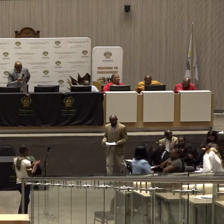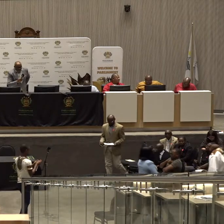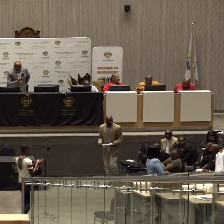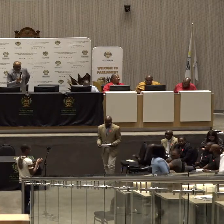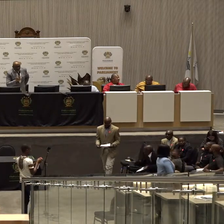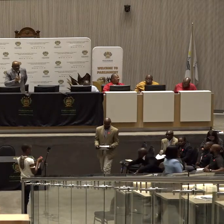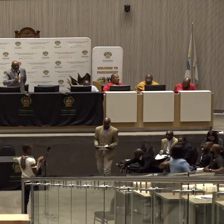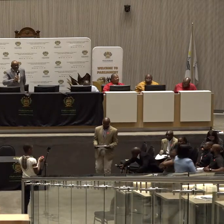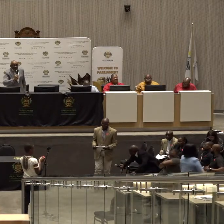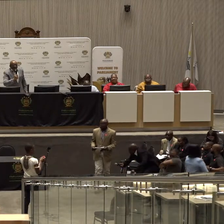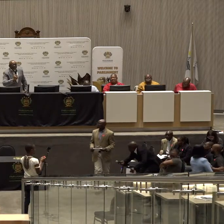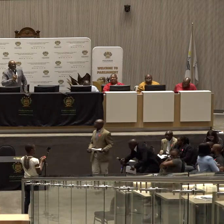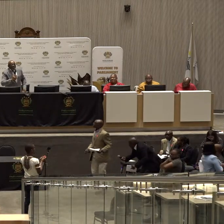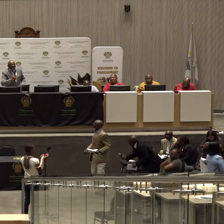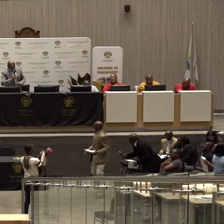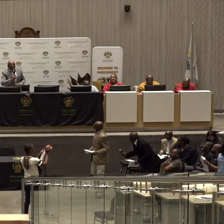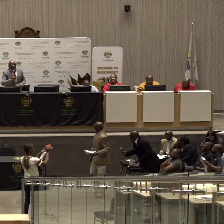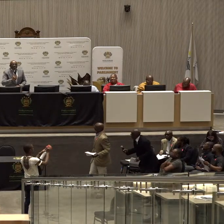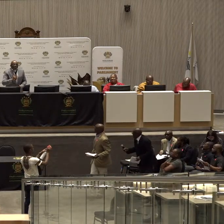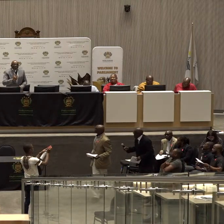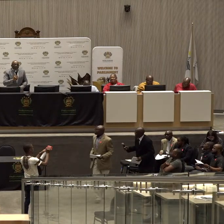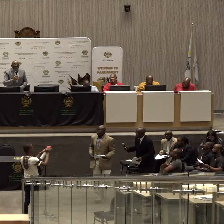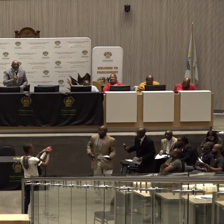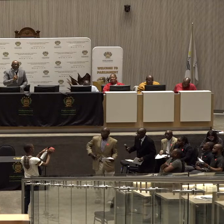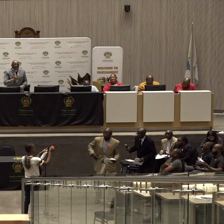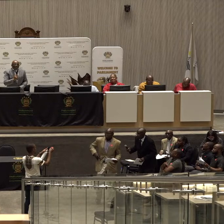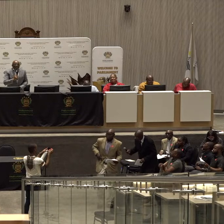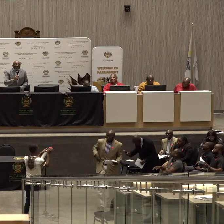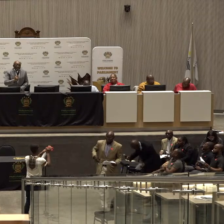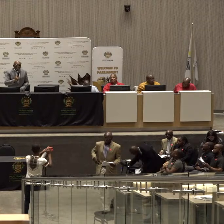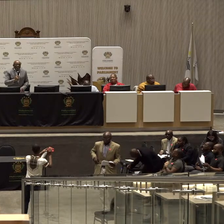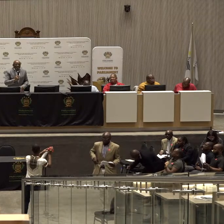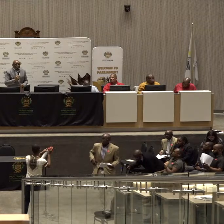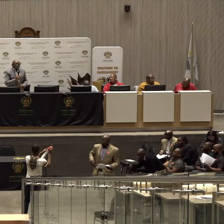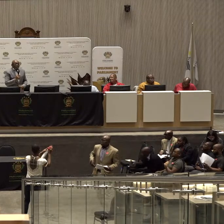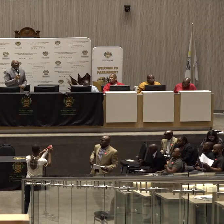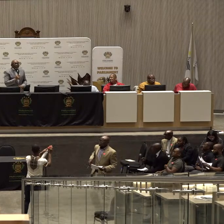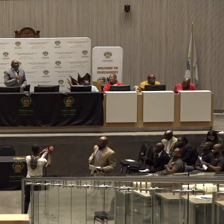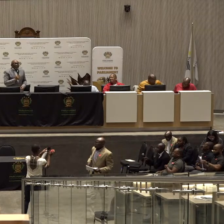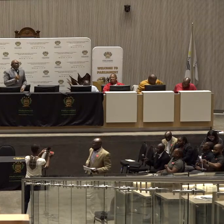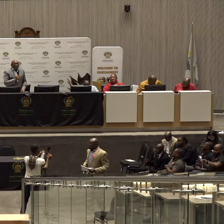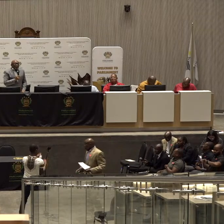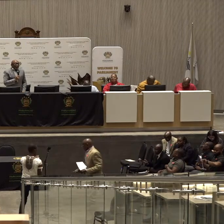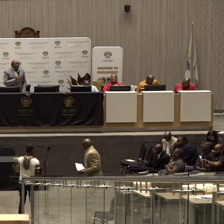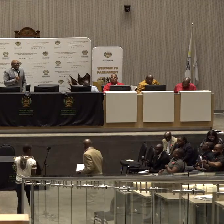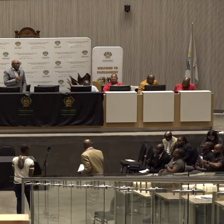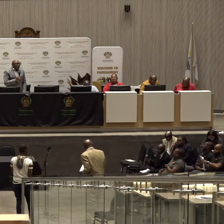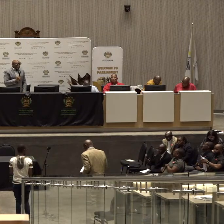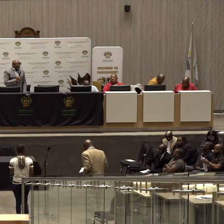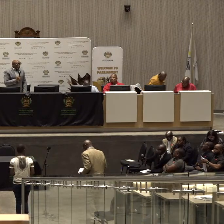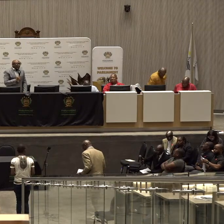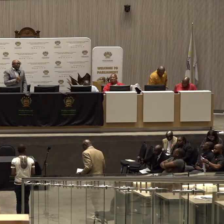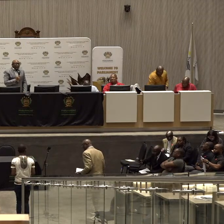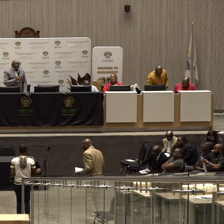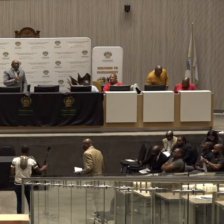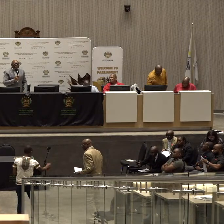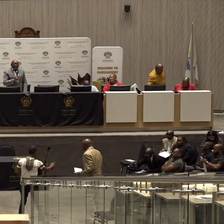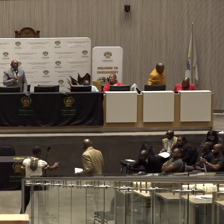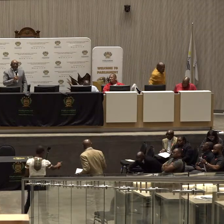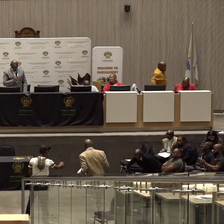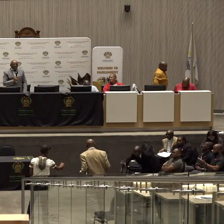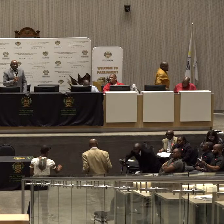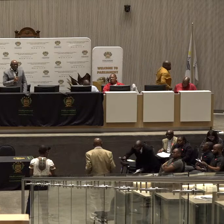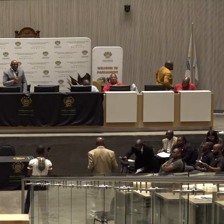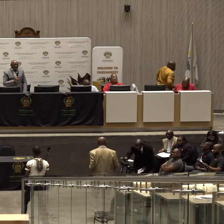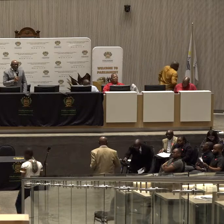all right thank you thank you very much we are still going to get the interpretation but I want us to get ready for